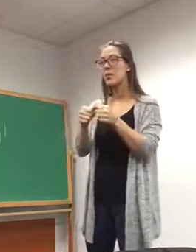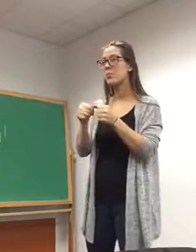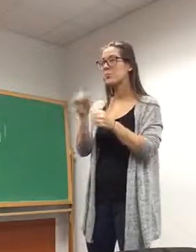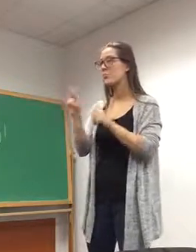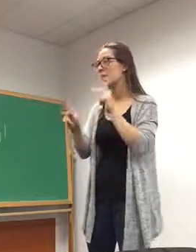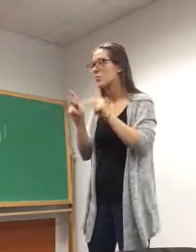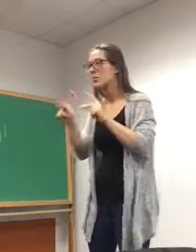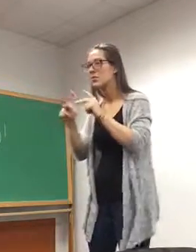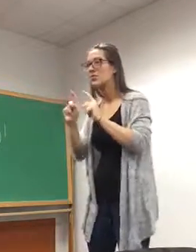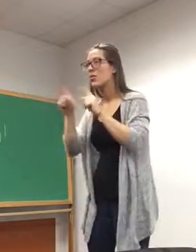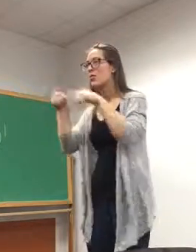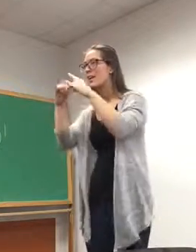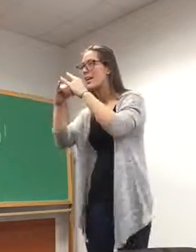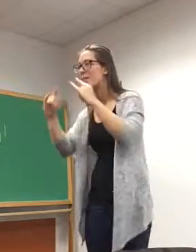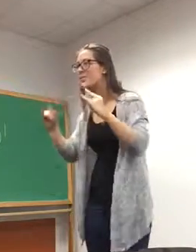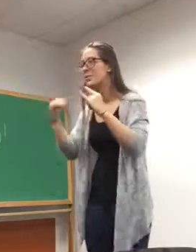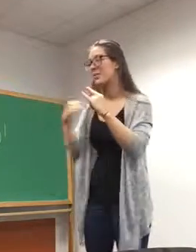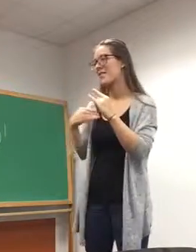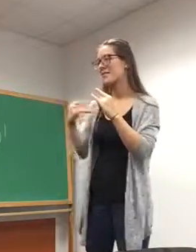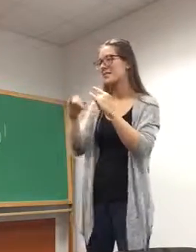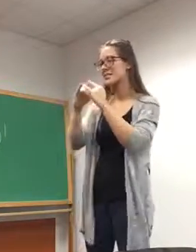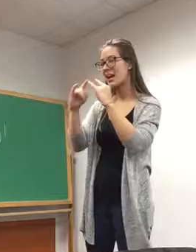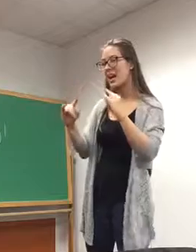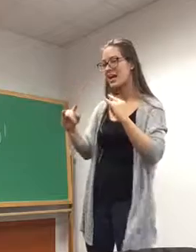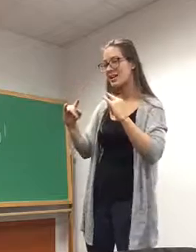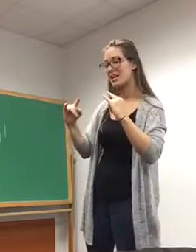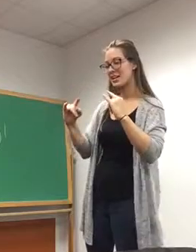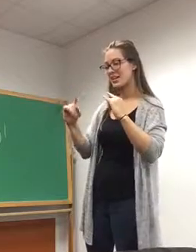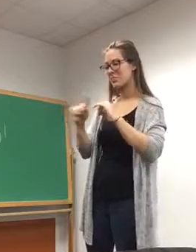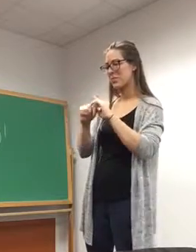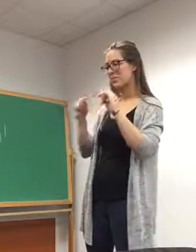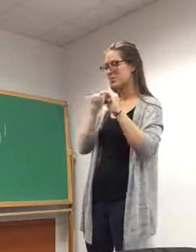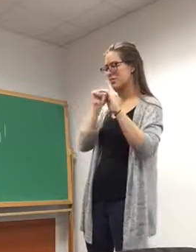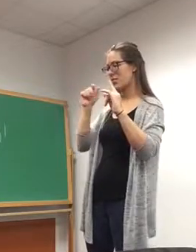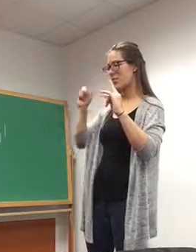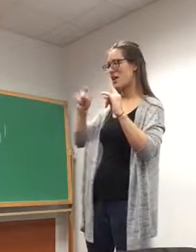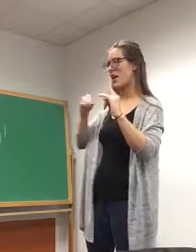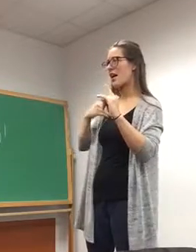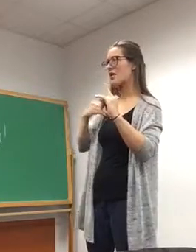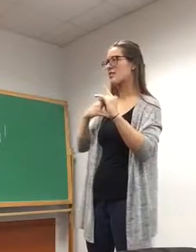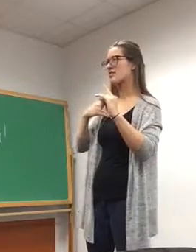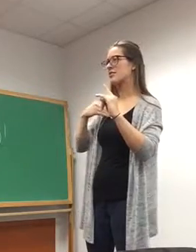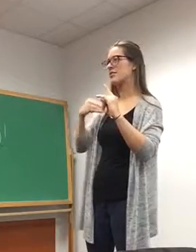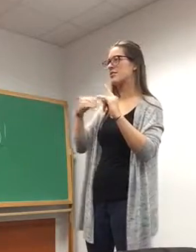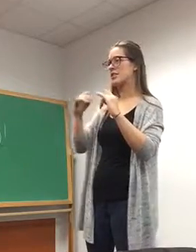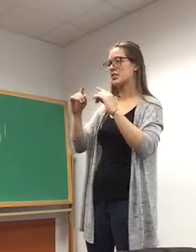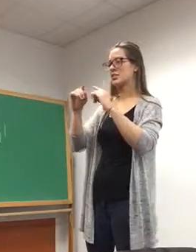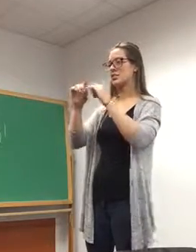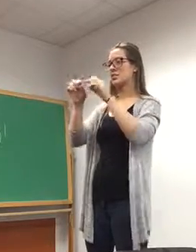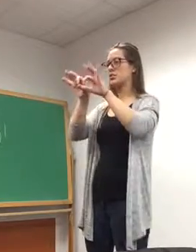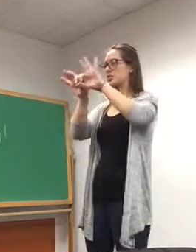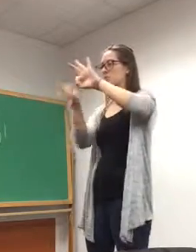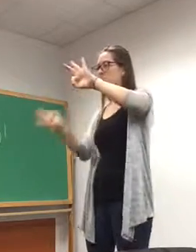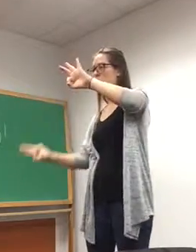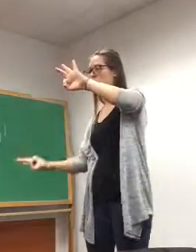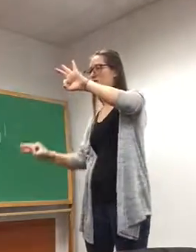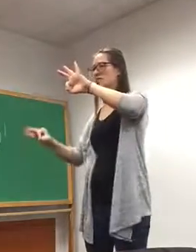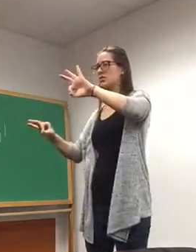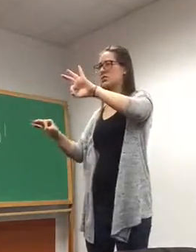the tent laying out, it's all ready to go, we're gone camping, but we forgot the supports. We forgot the little fiberglass or the aluminum poles that hold it up. How successful are we going to